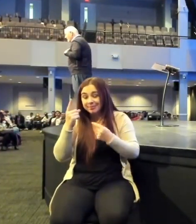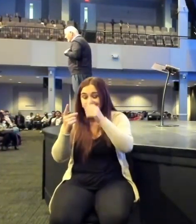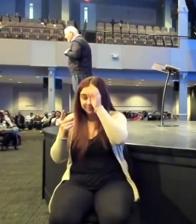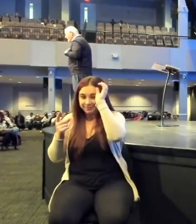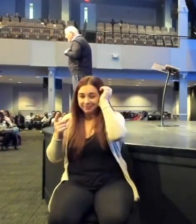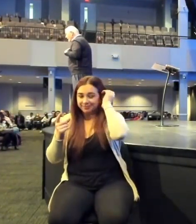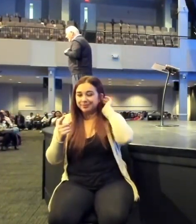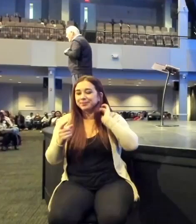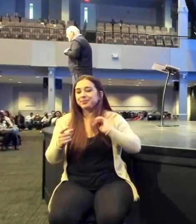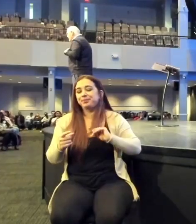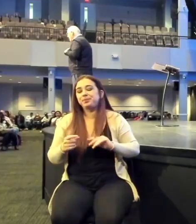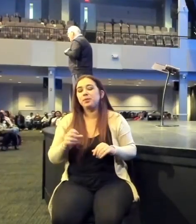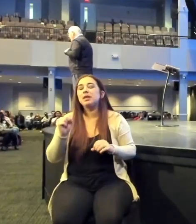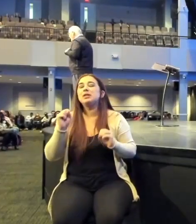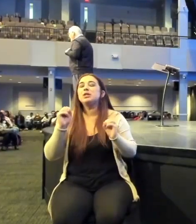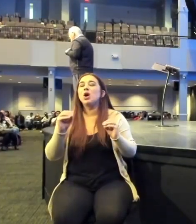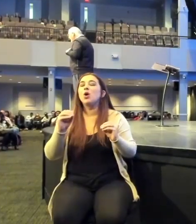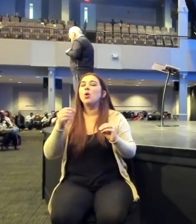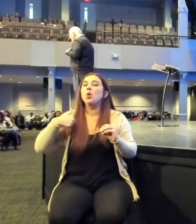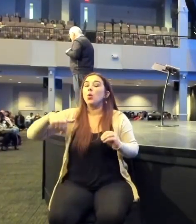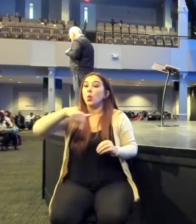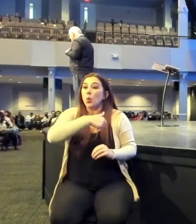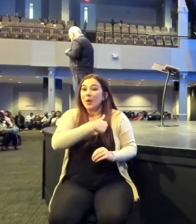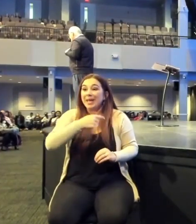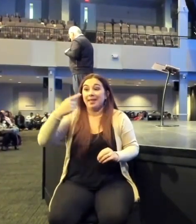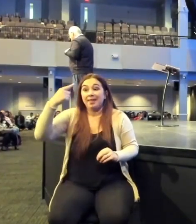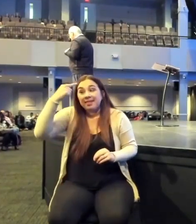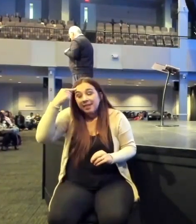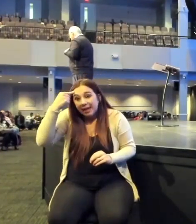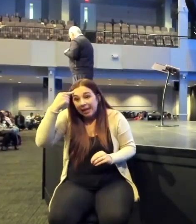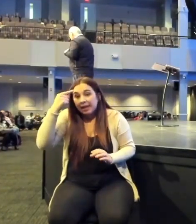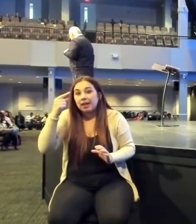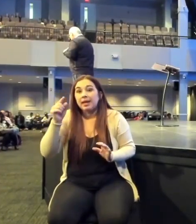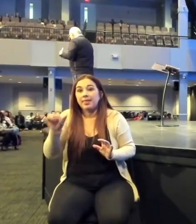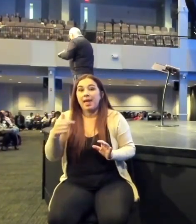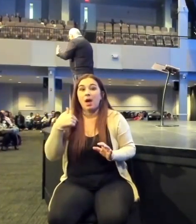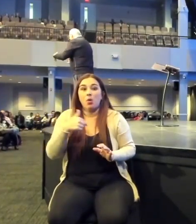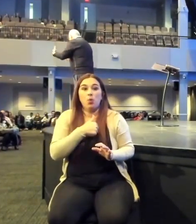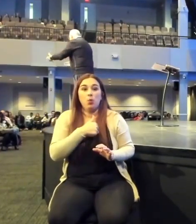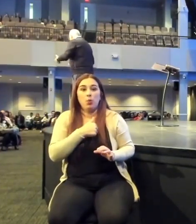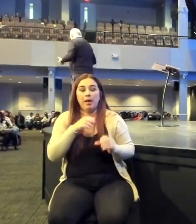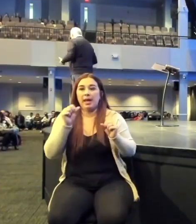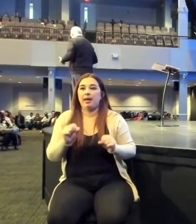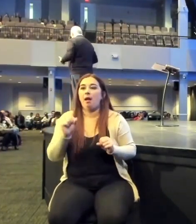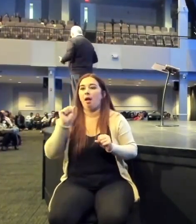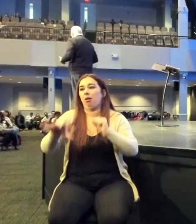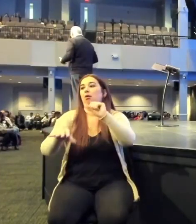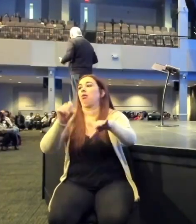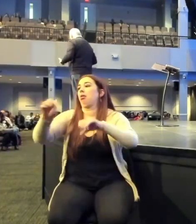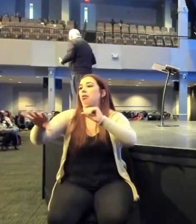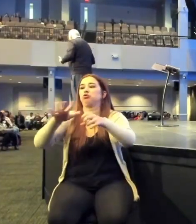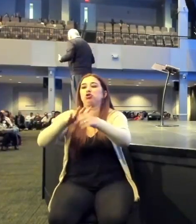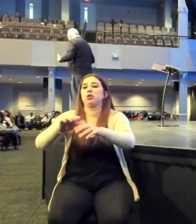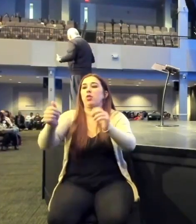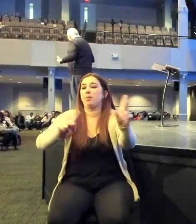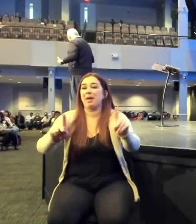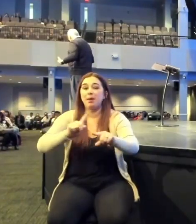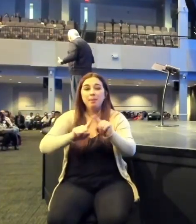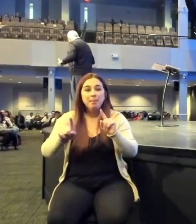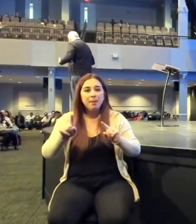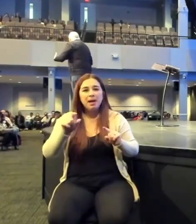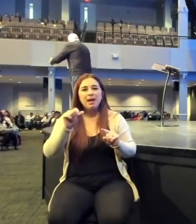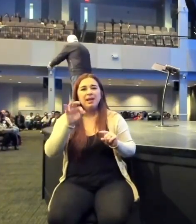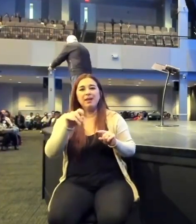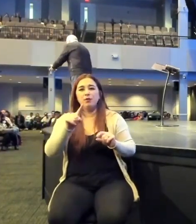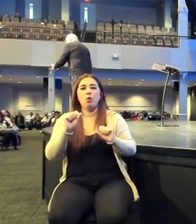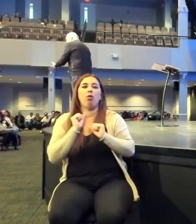Okay. So we think that we can kind of dump it on other people, but actually when you're trying to sort